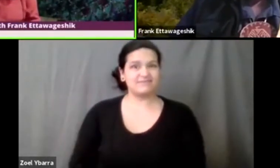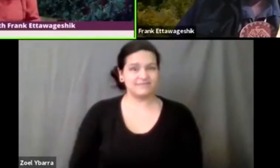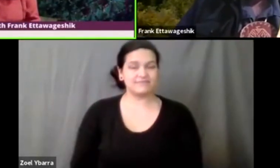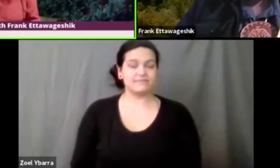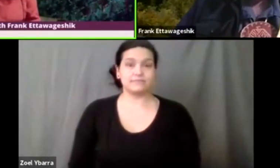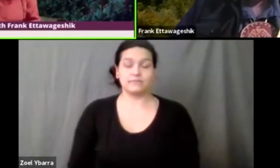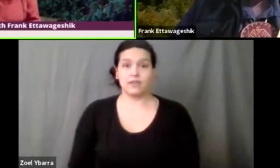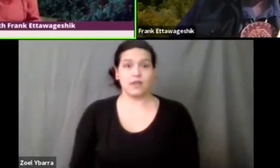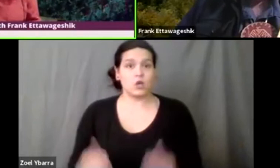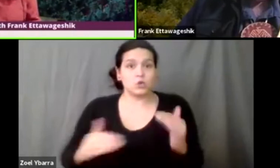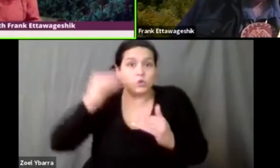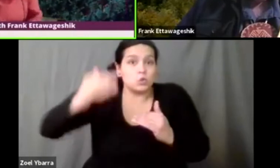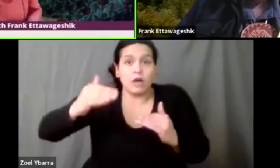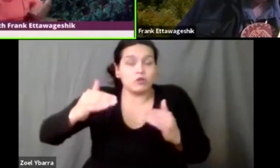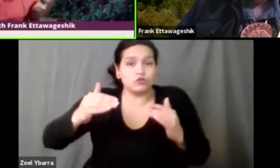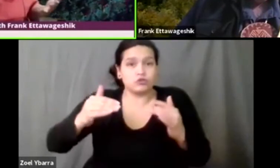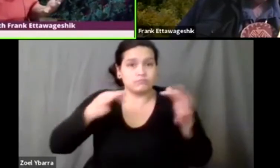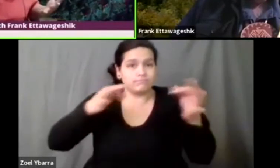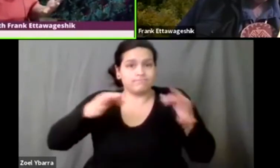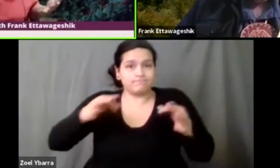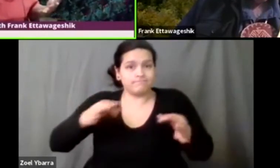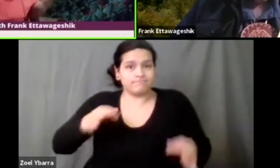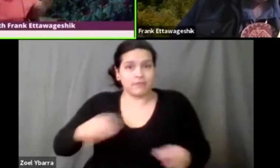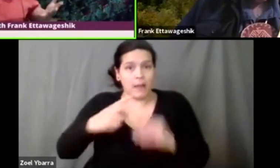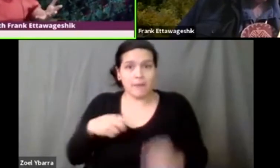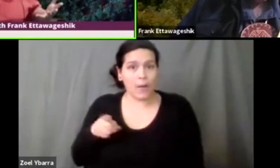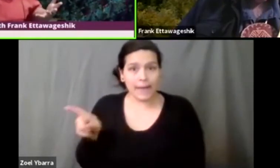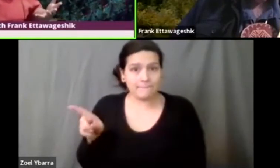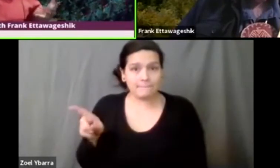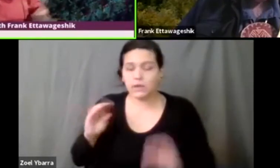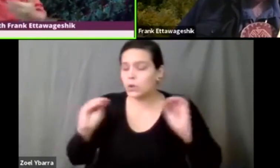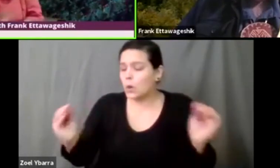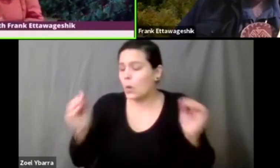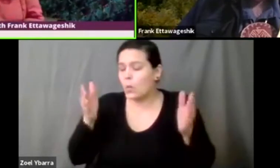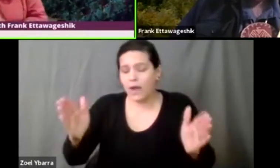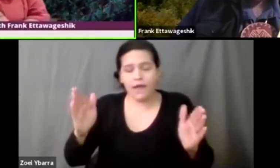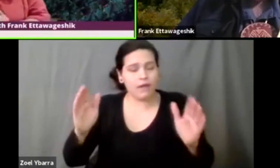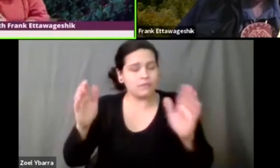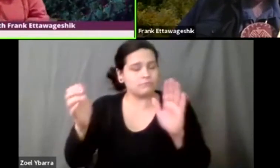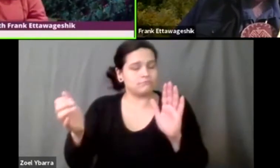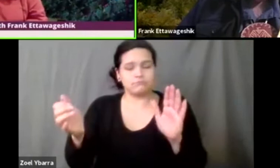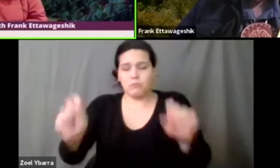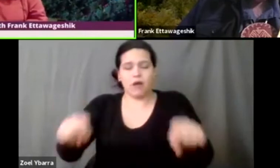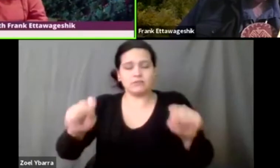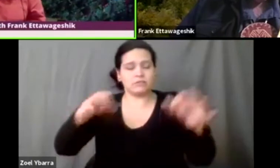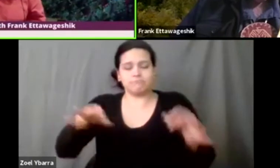too much to say about Frank. There's no way I could do it in this hour even to talk about all of the